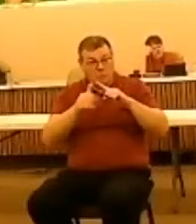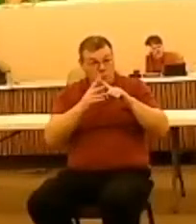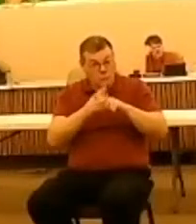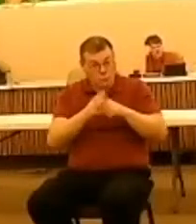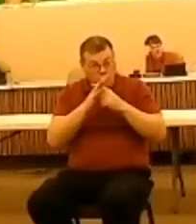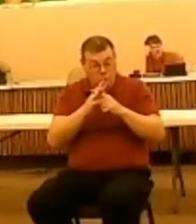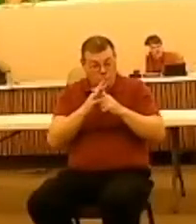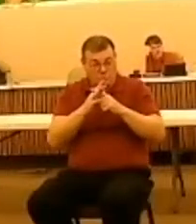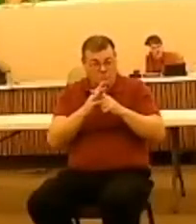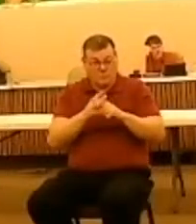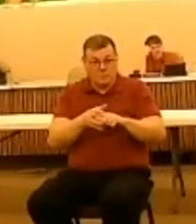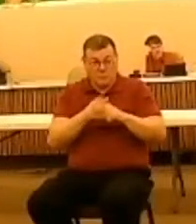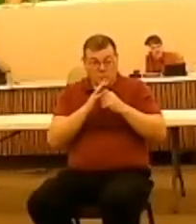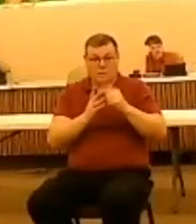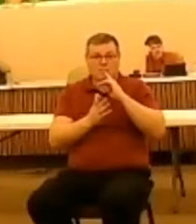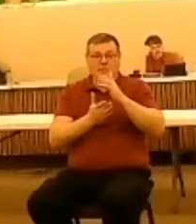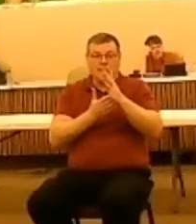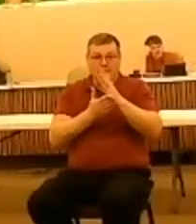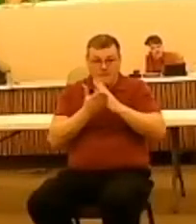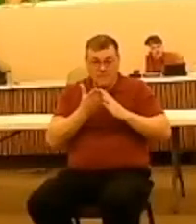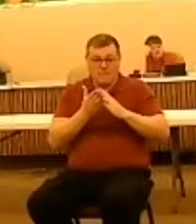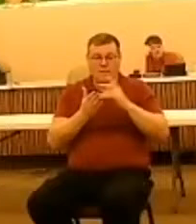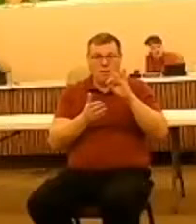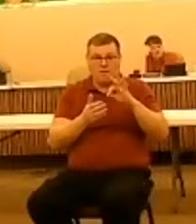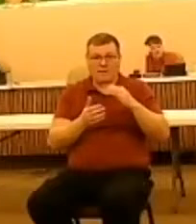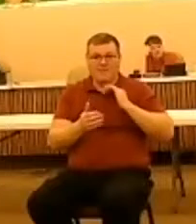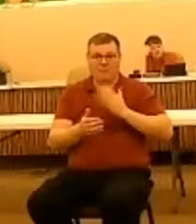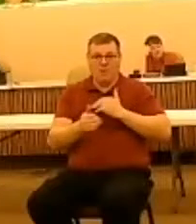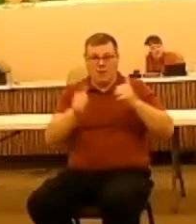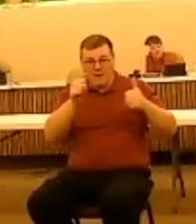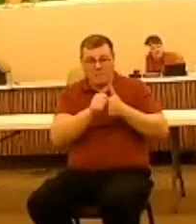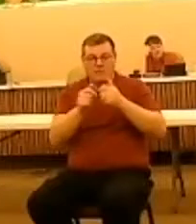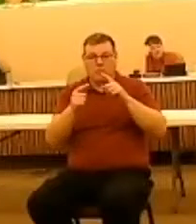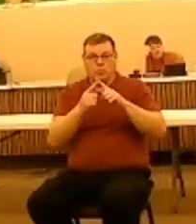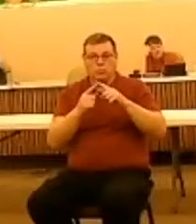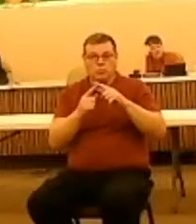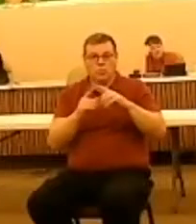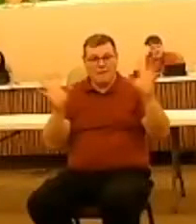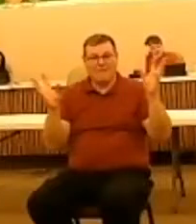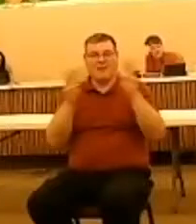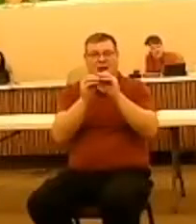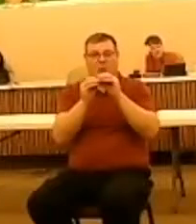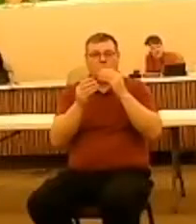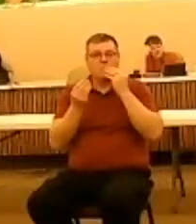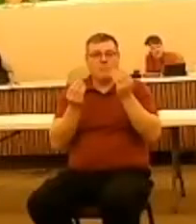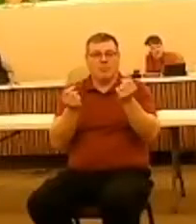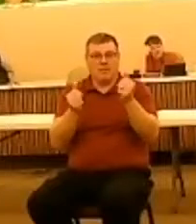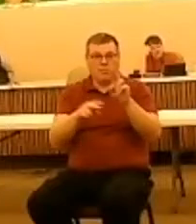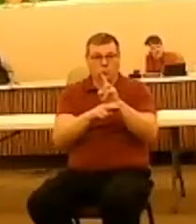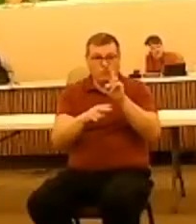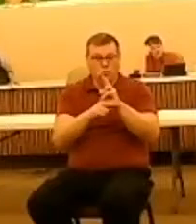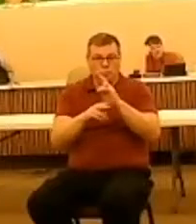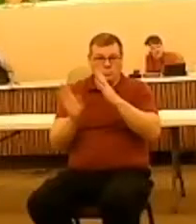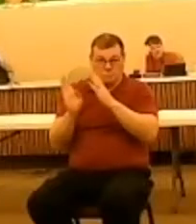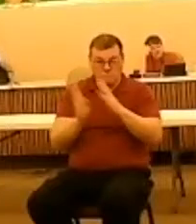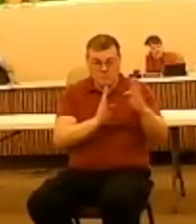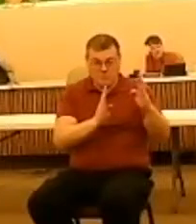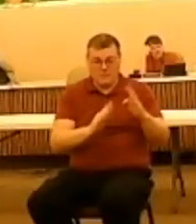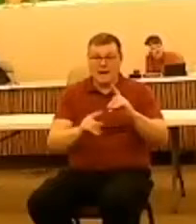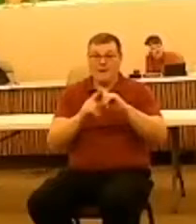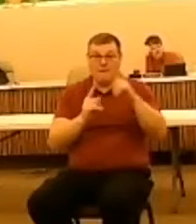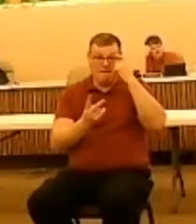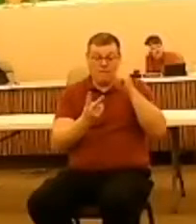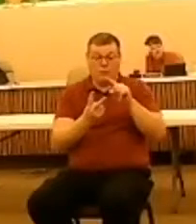this was actually originally part of our update to the comprehensive land use plan, but because these